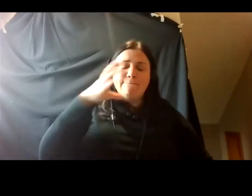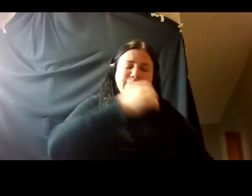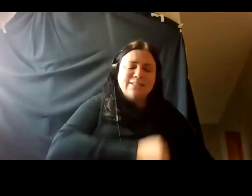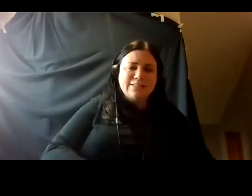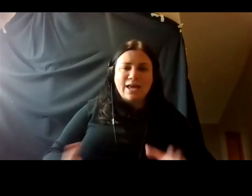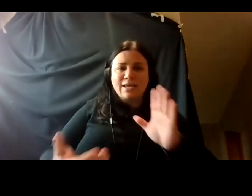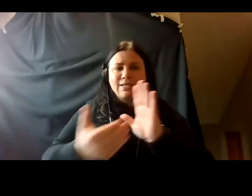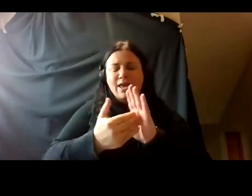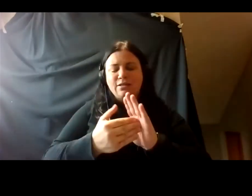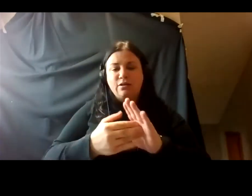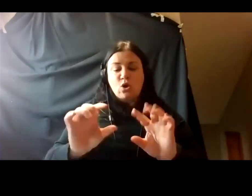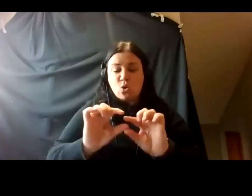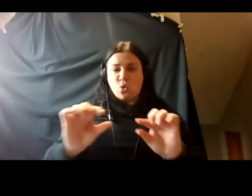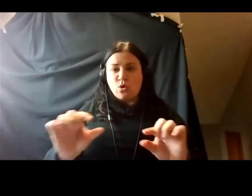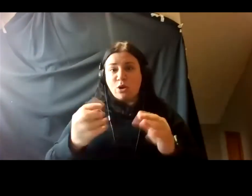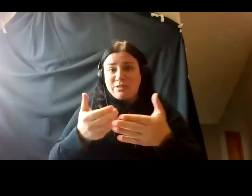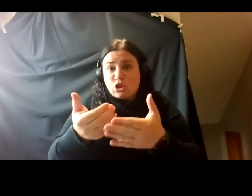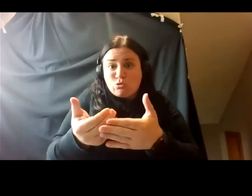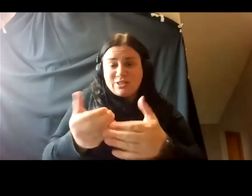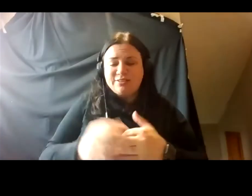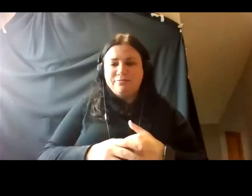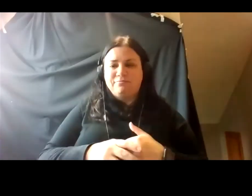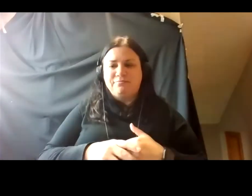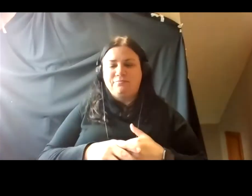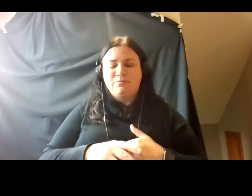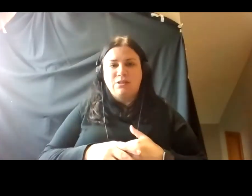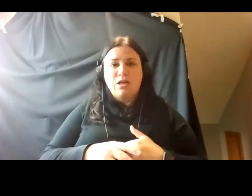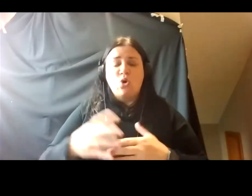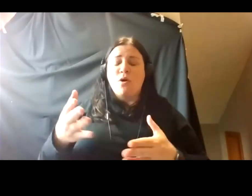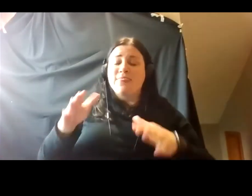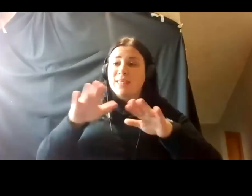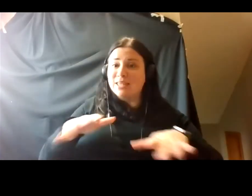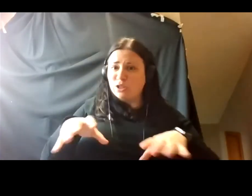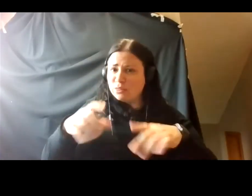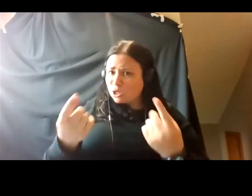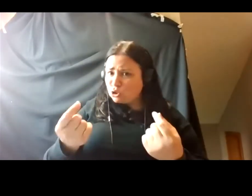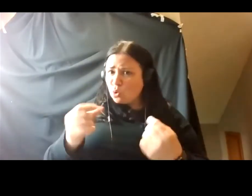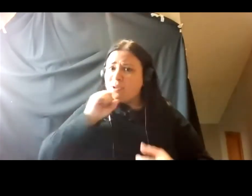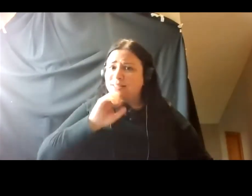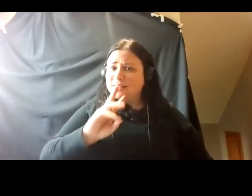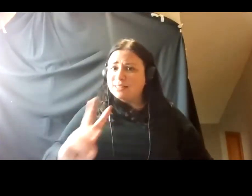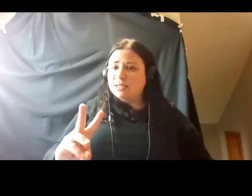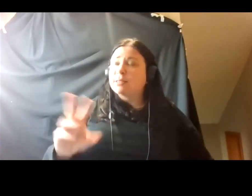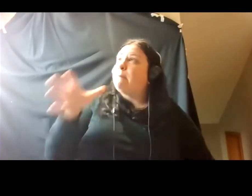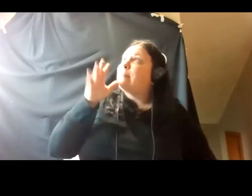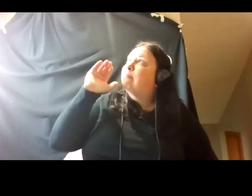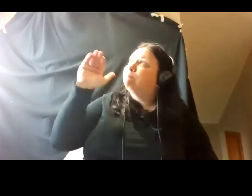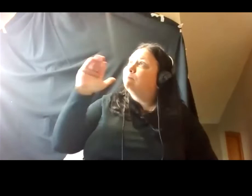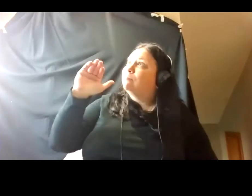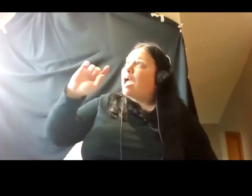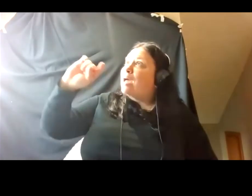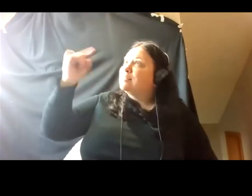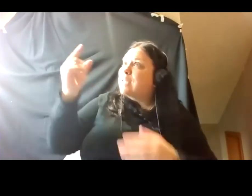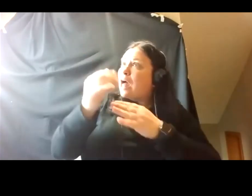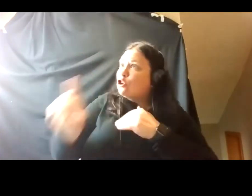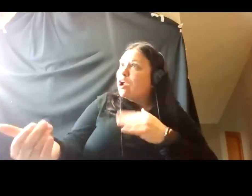right off the front rim. So close this time. And what does a kid do at 6 years old? You ask your mom for another $1. This is